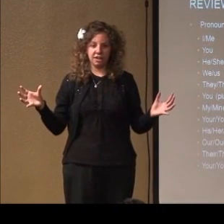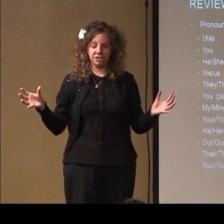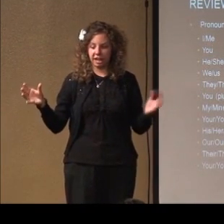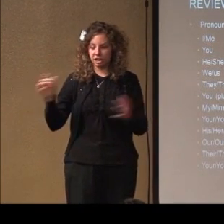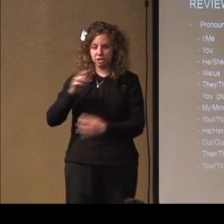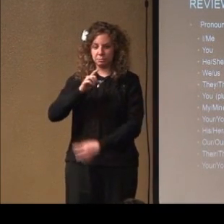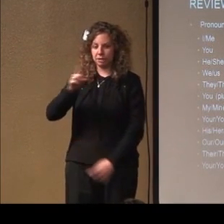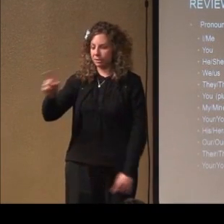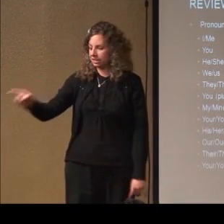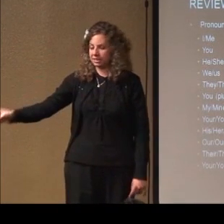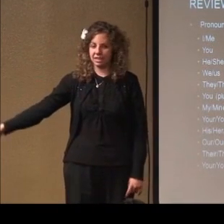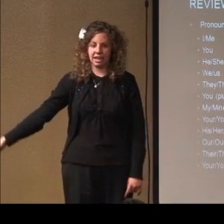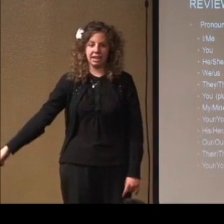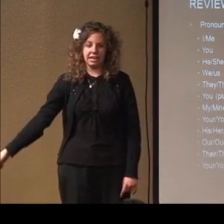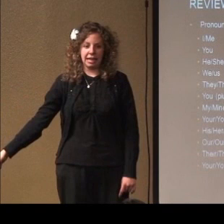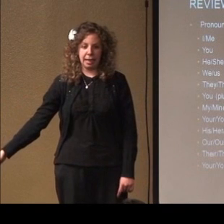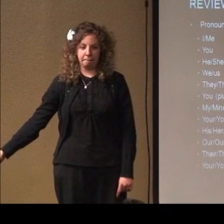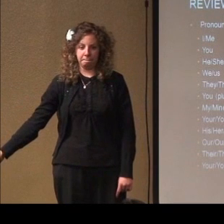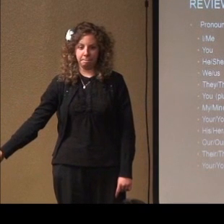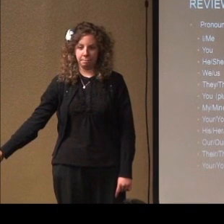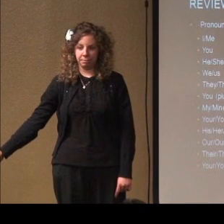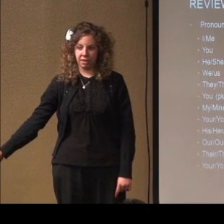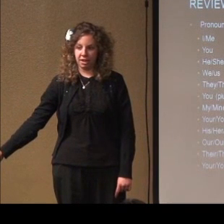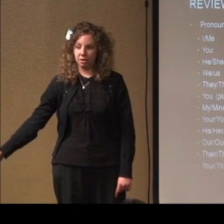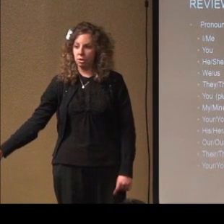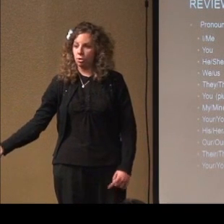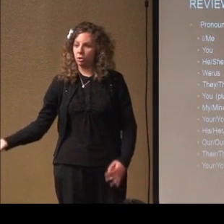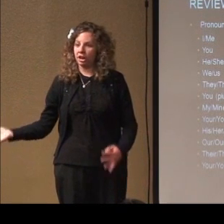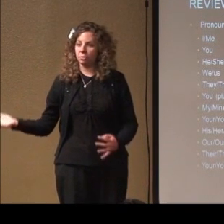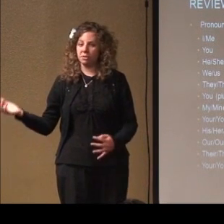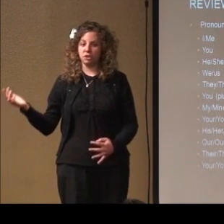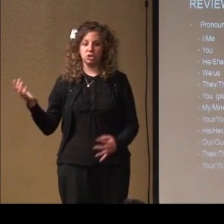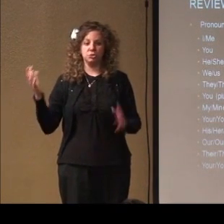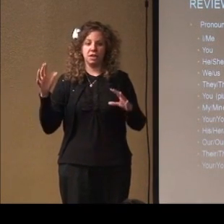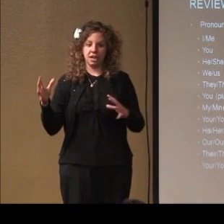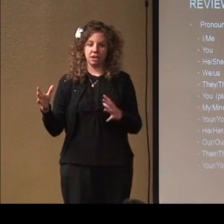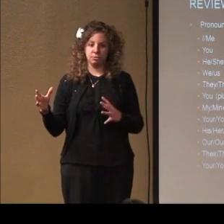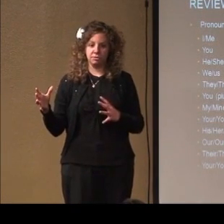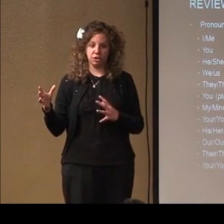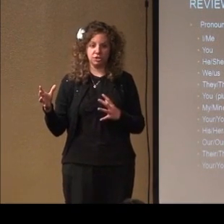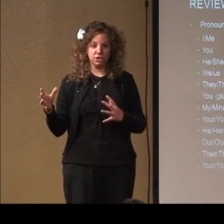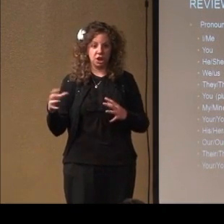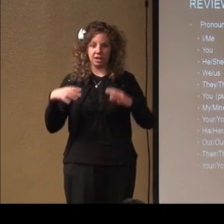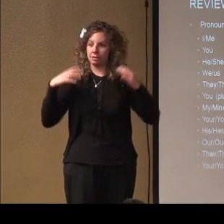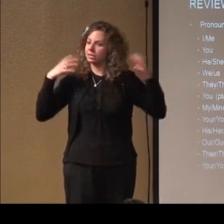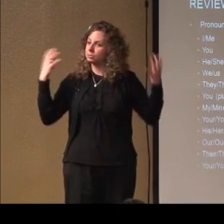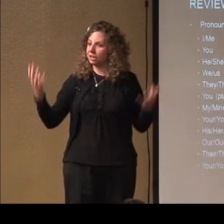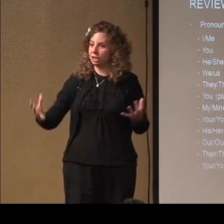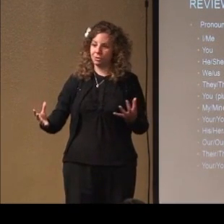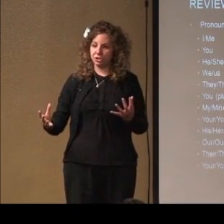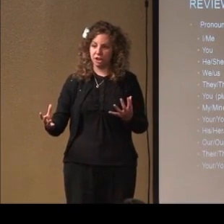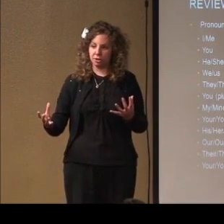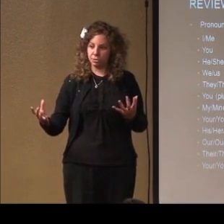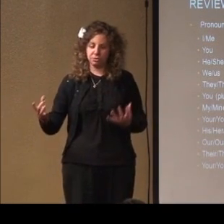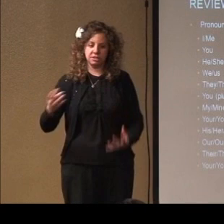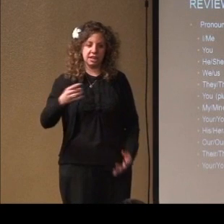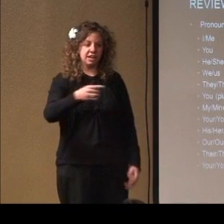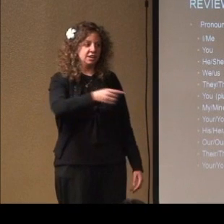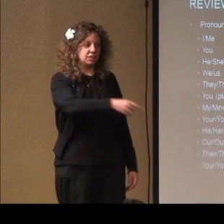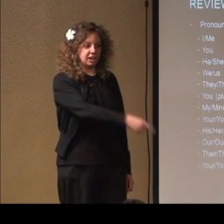here, then I could just pick a place and say him, okay? Or I could refer to it, I could refer to the dog, and I'm explaining what the dog was doing today, then I can